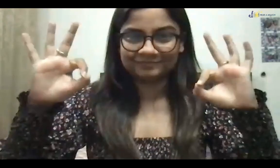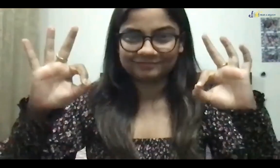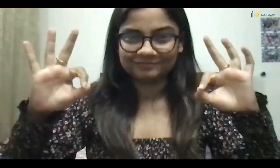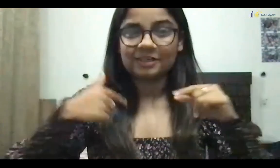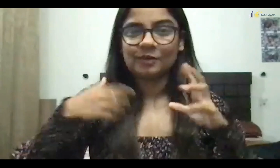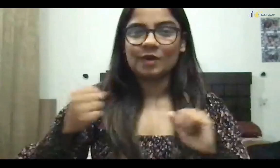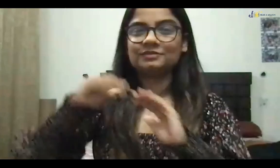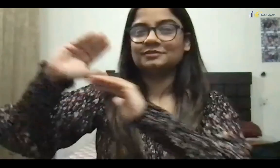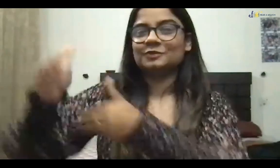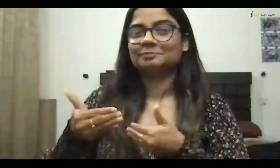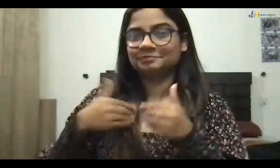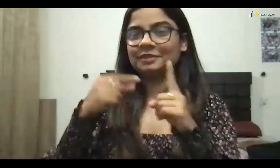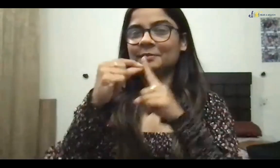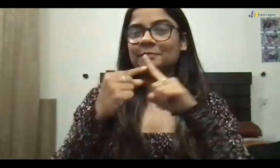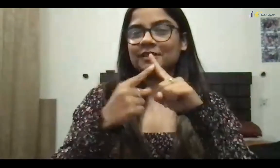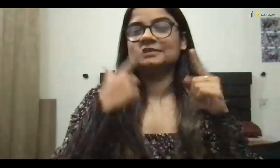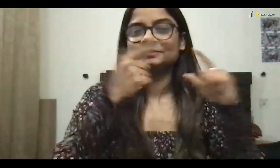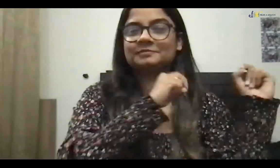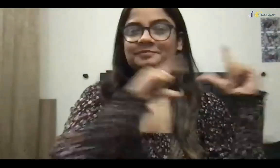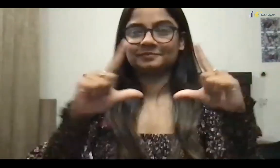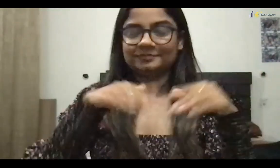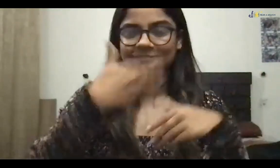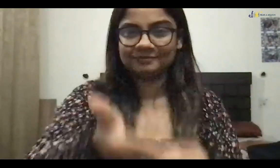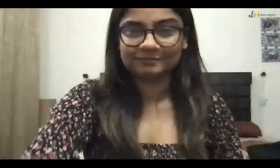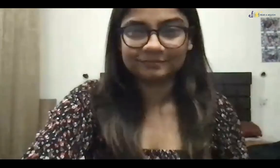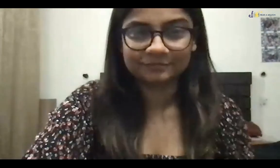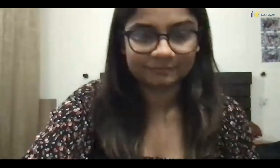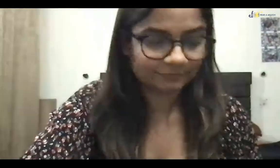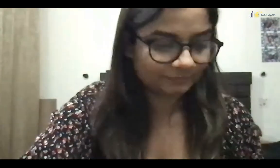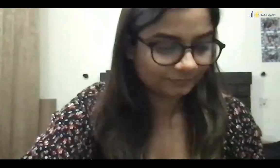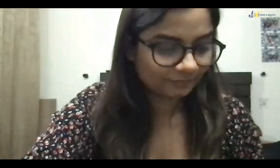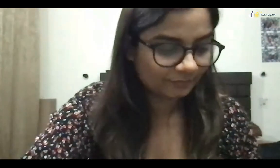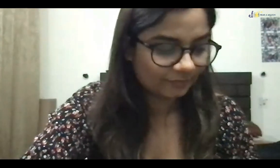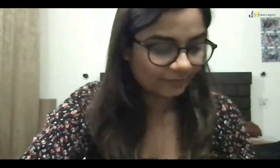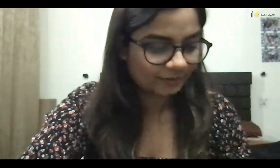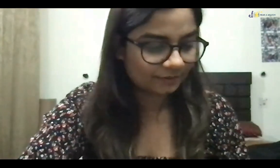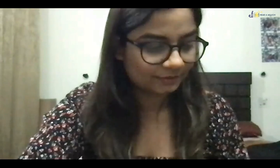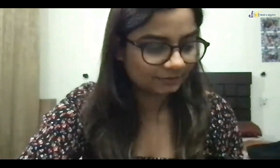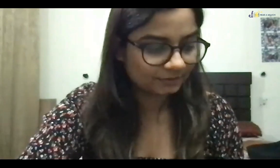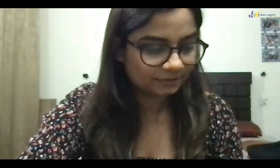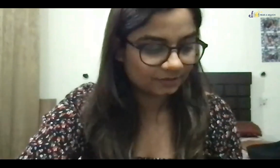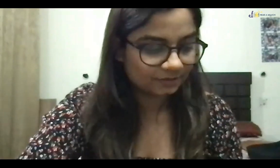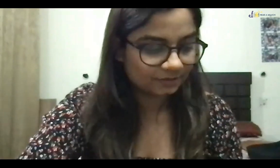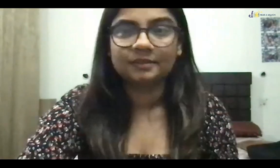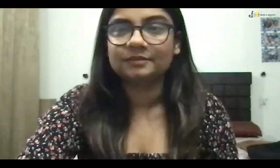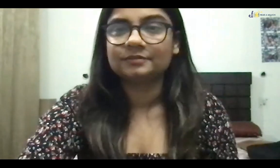show the equality between men and women.